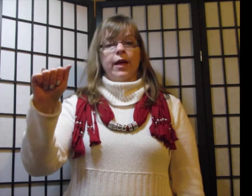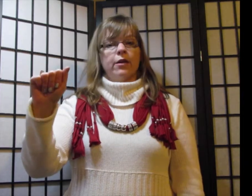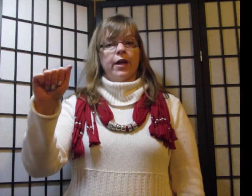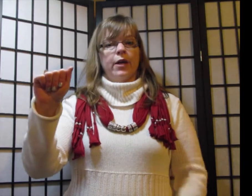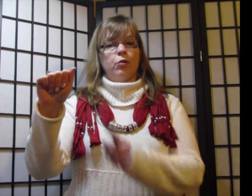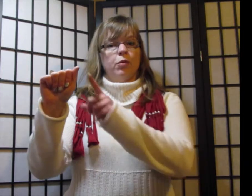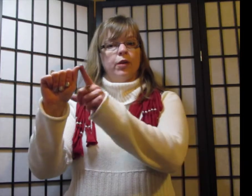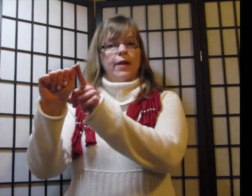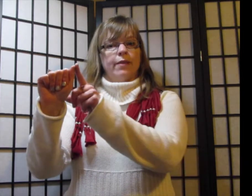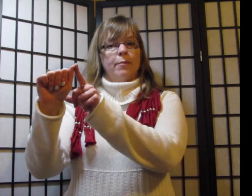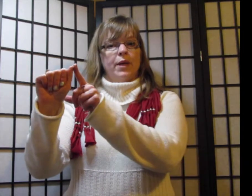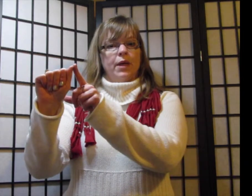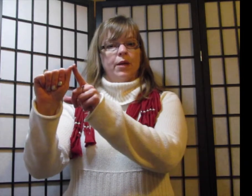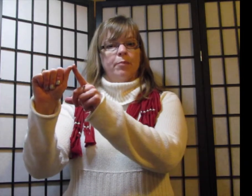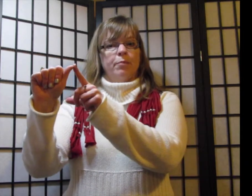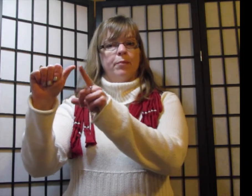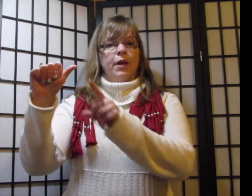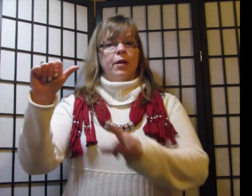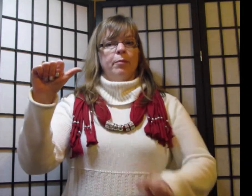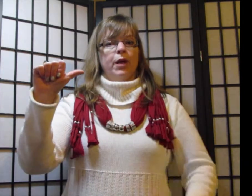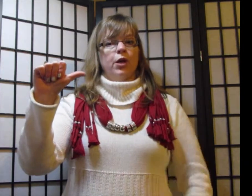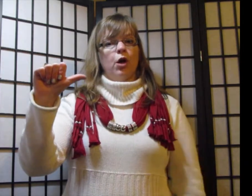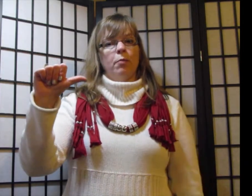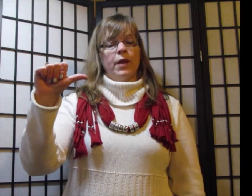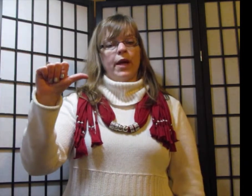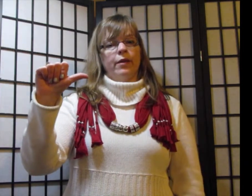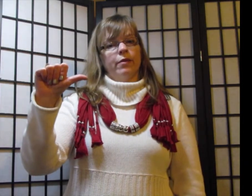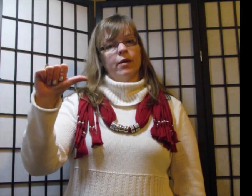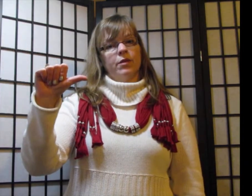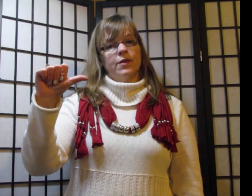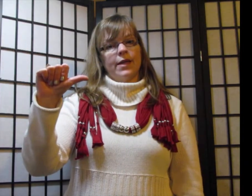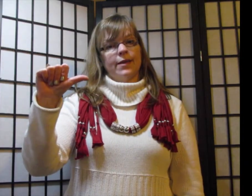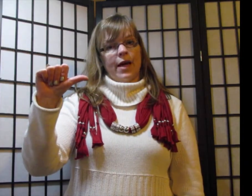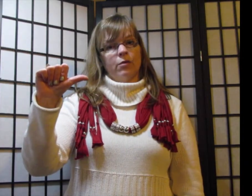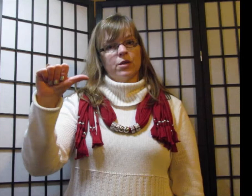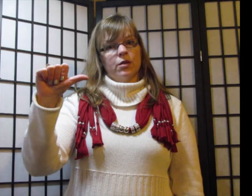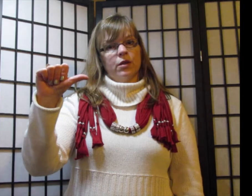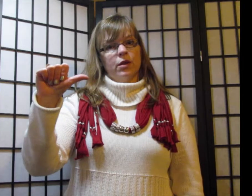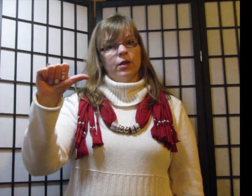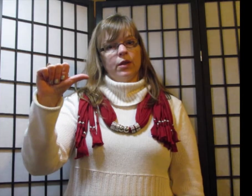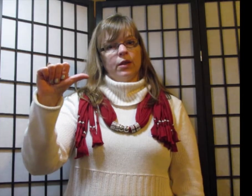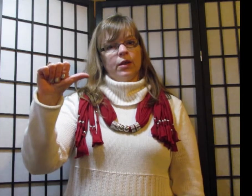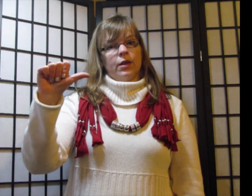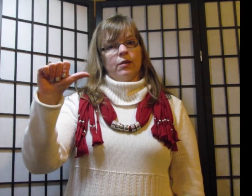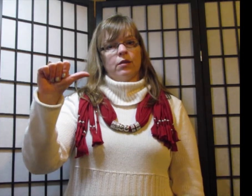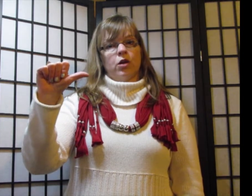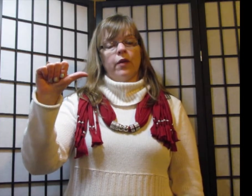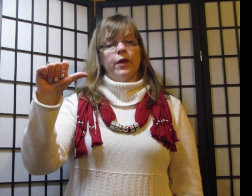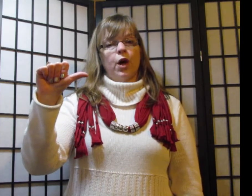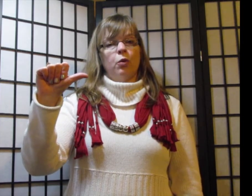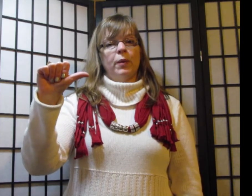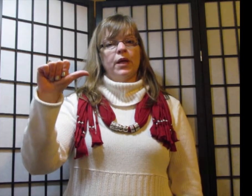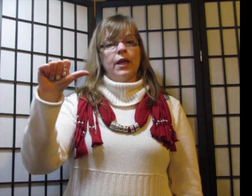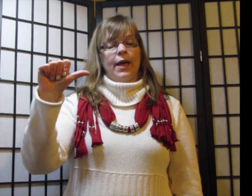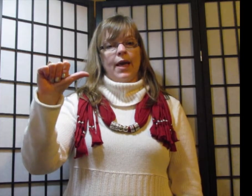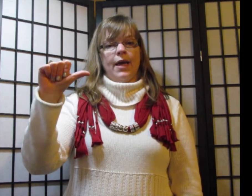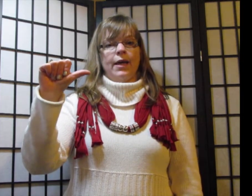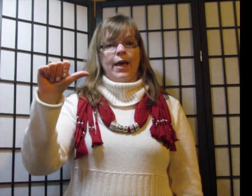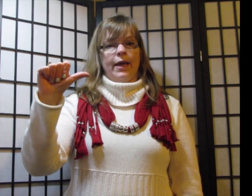letter A, you pull that thumb in, but in open A, the thumb stays out. This is called the open A